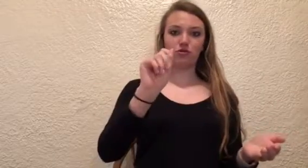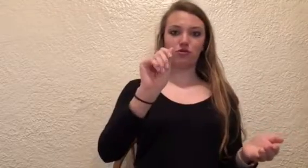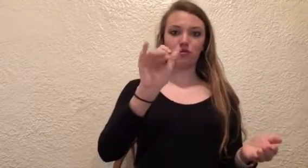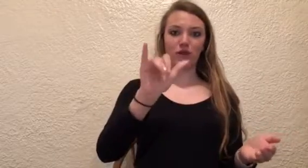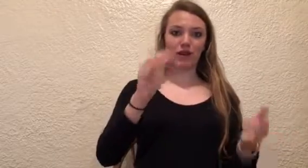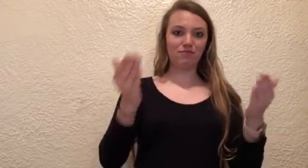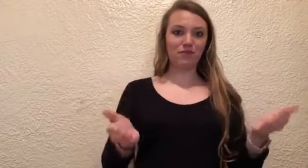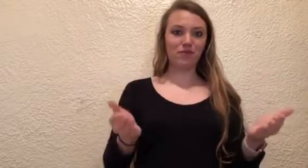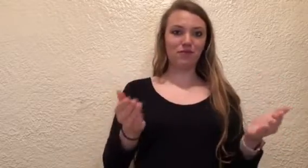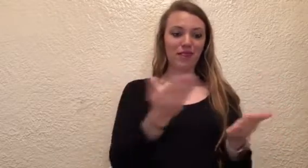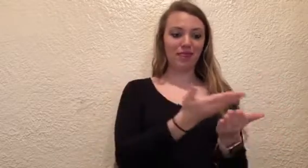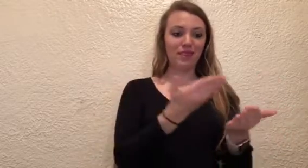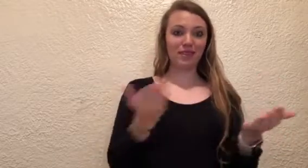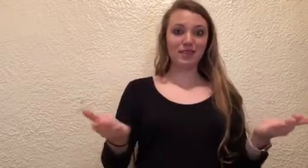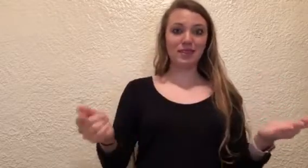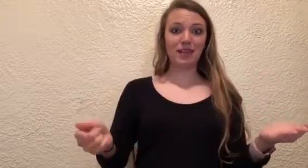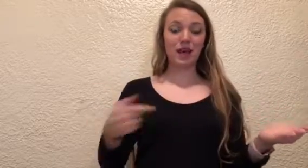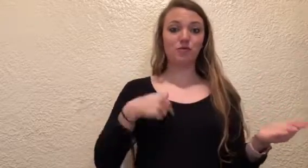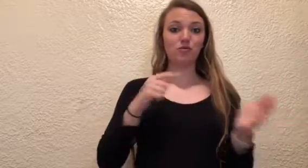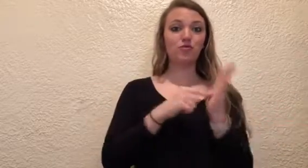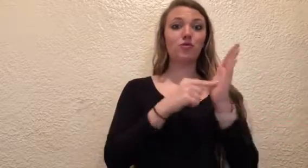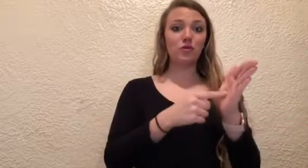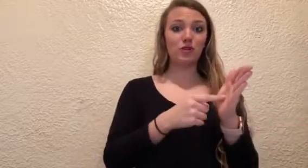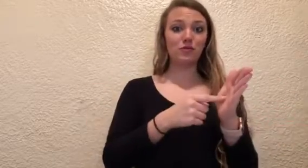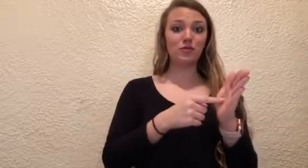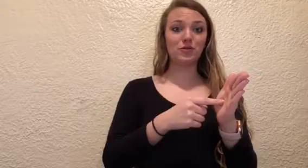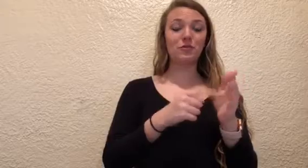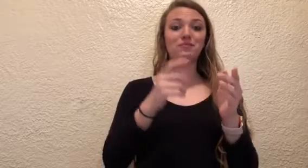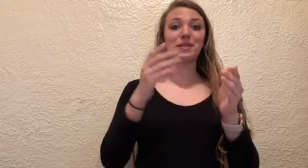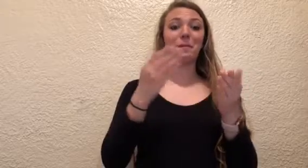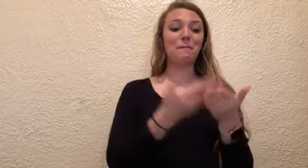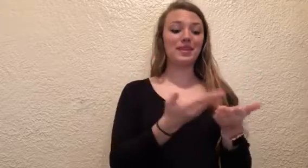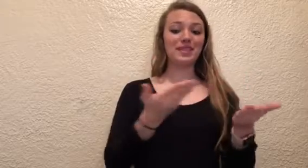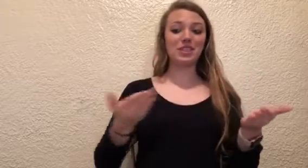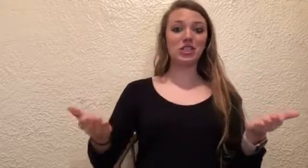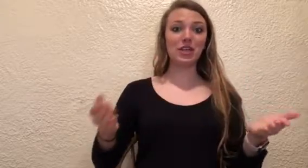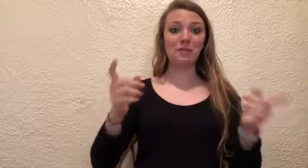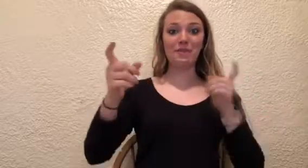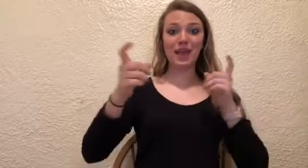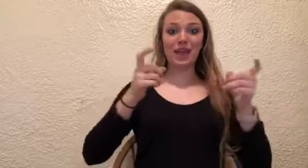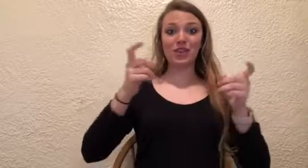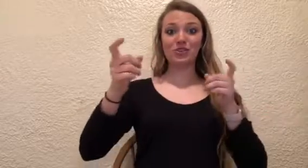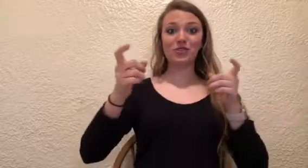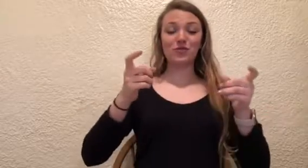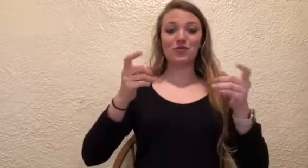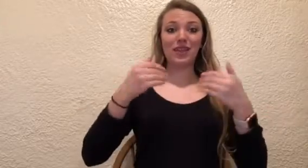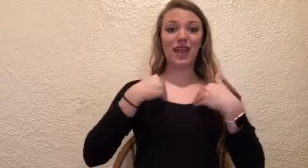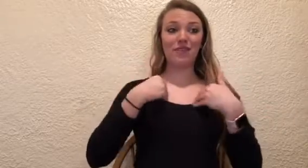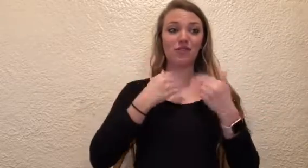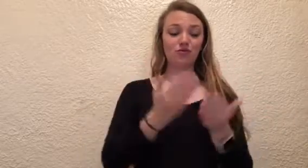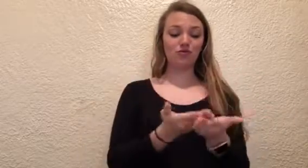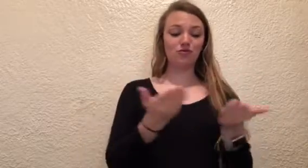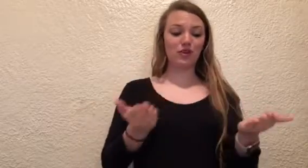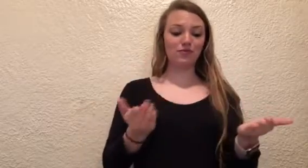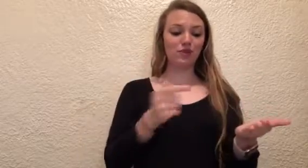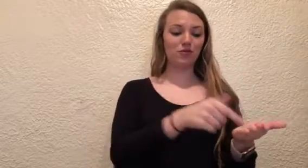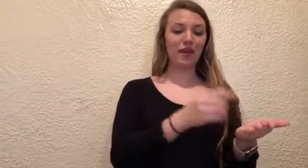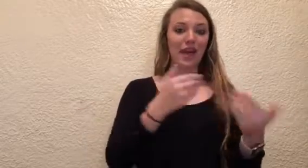get, materials managers are going to get a tray, and on the tray you've got a container. Inside